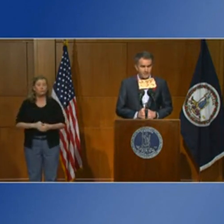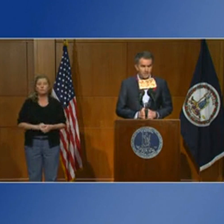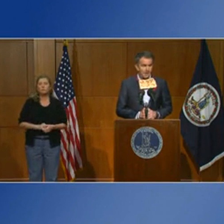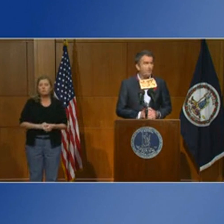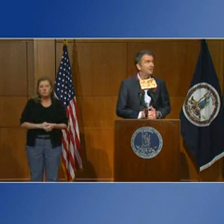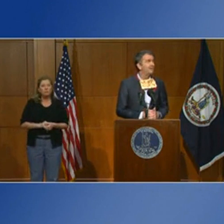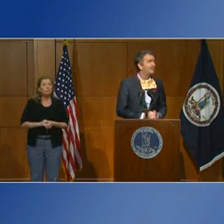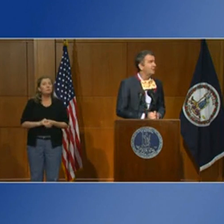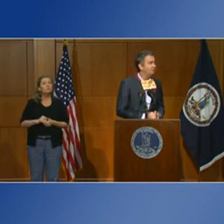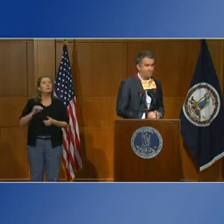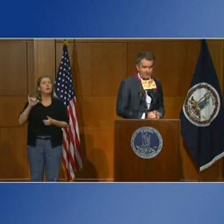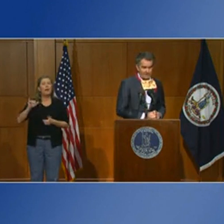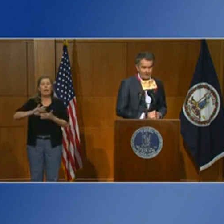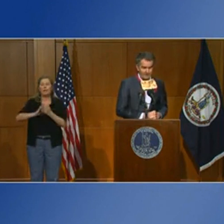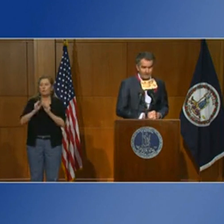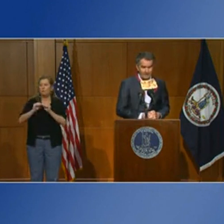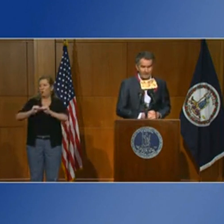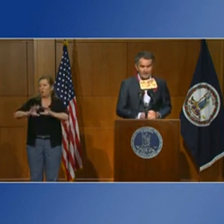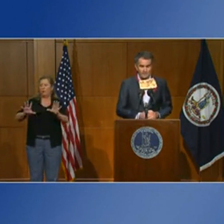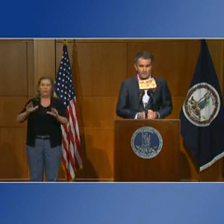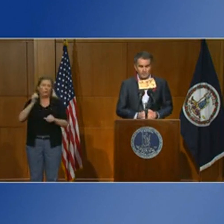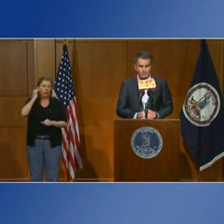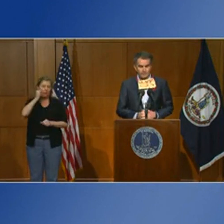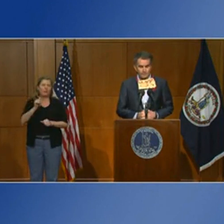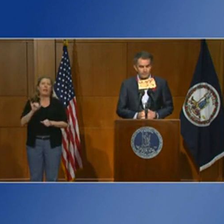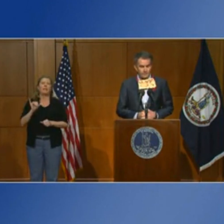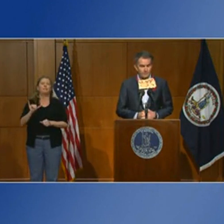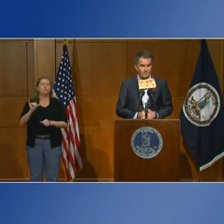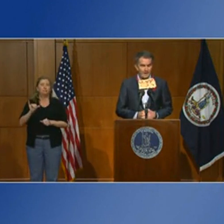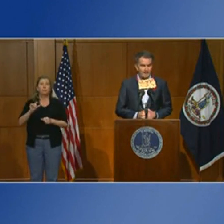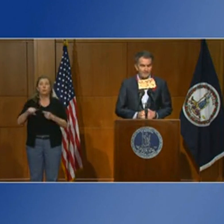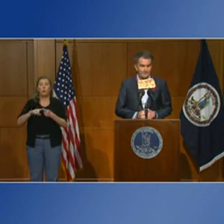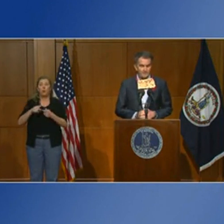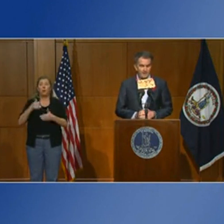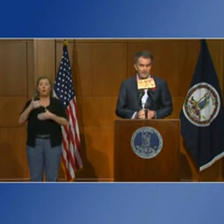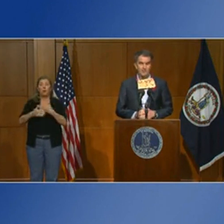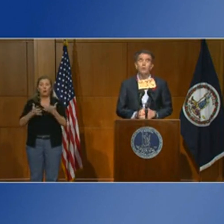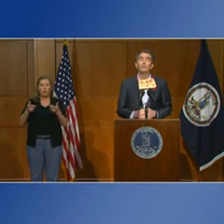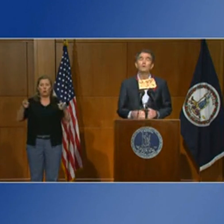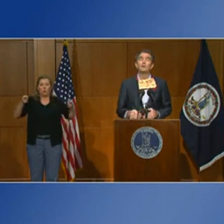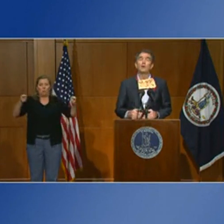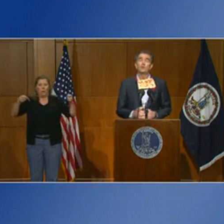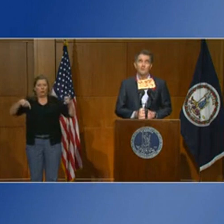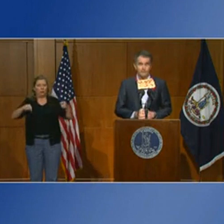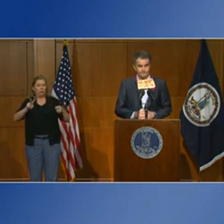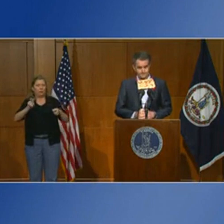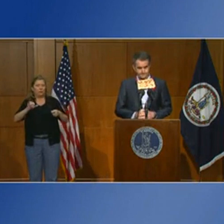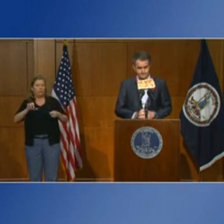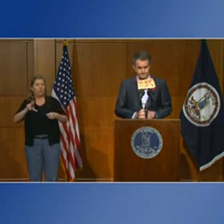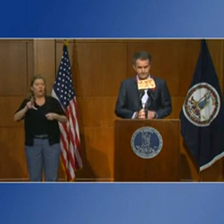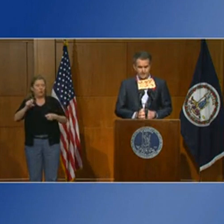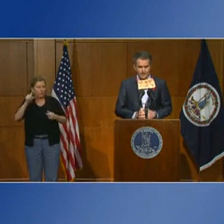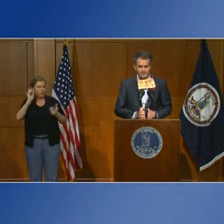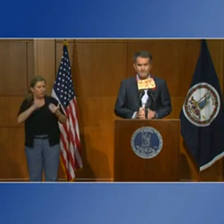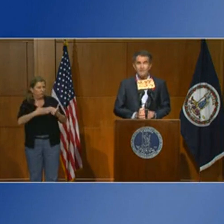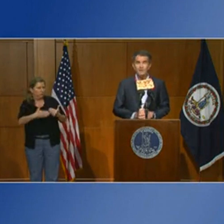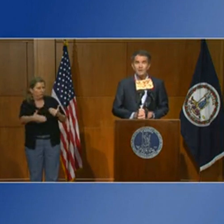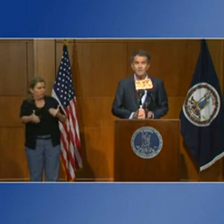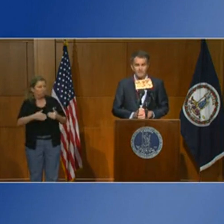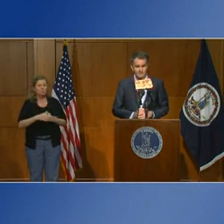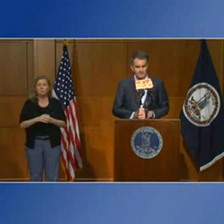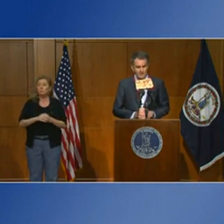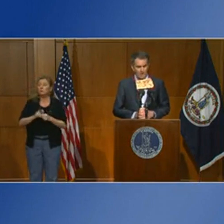That is becoming clearer every day as we move further into managing this virus over the long term.